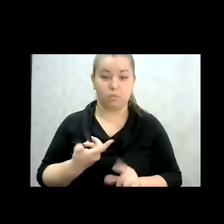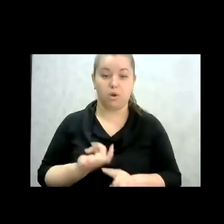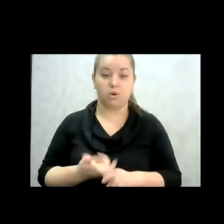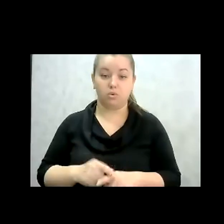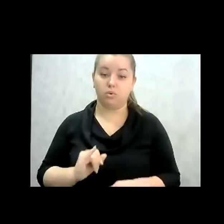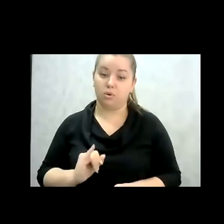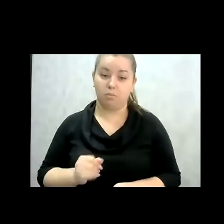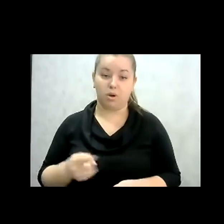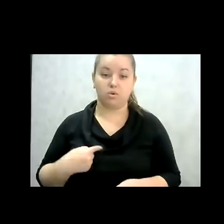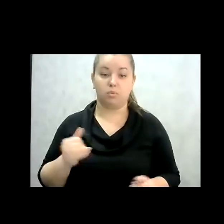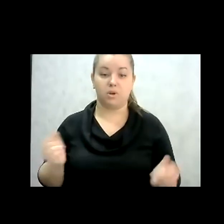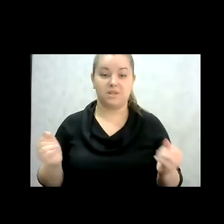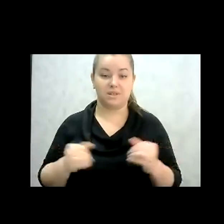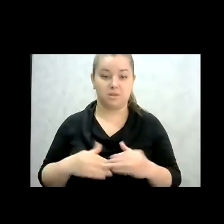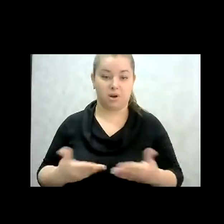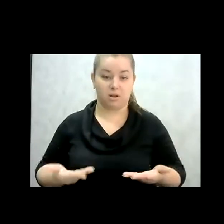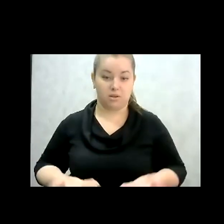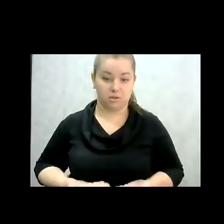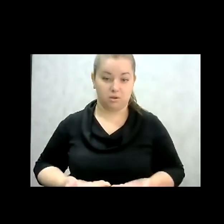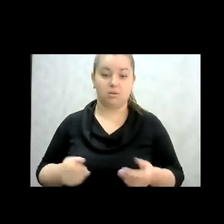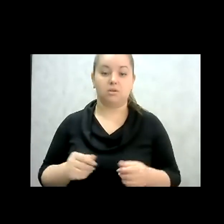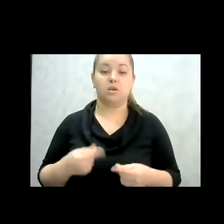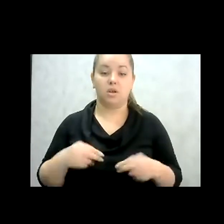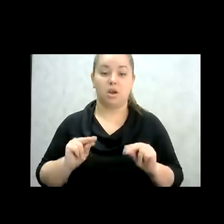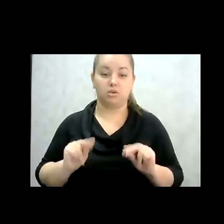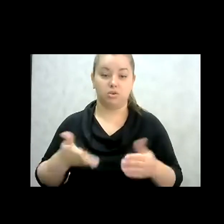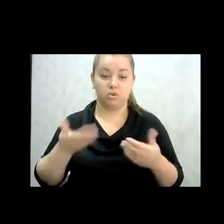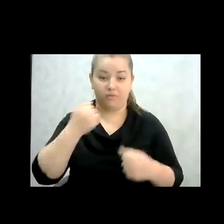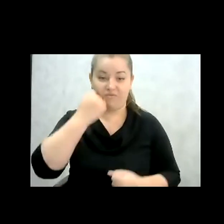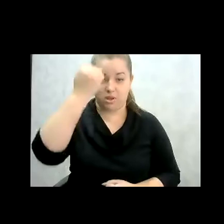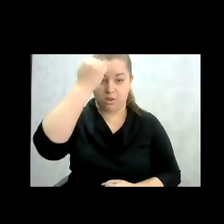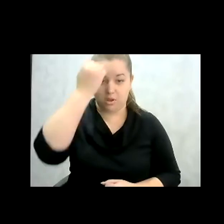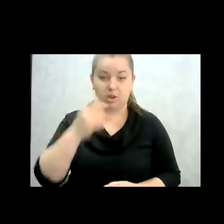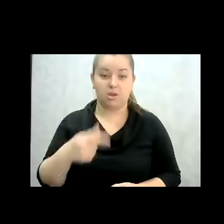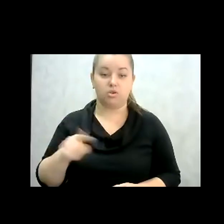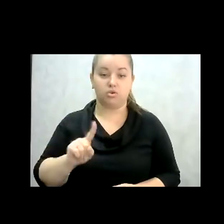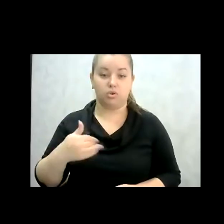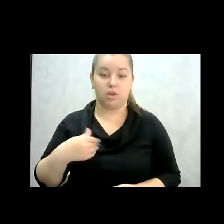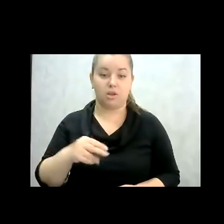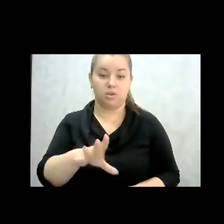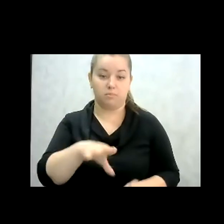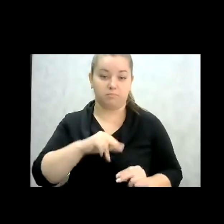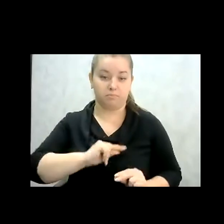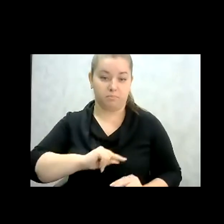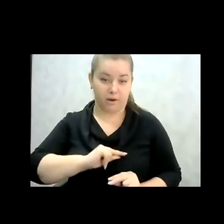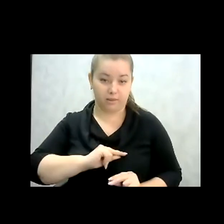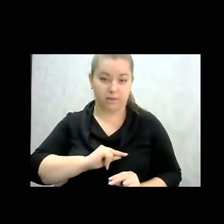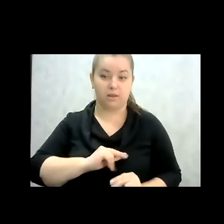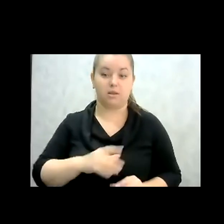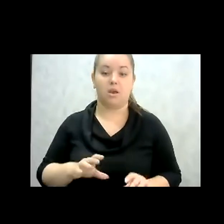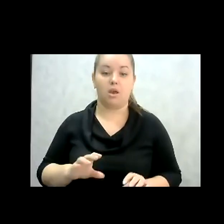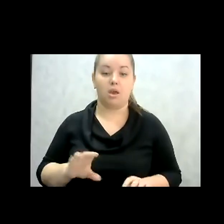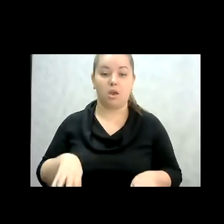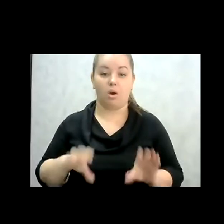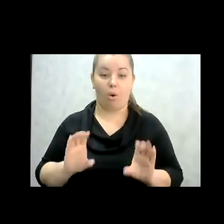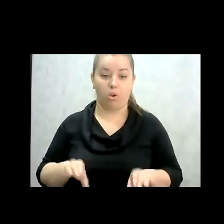I'm pleased to welcome you. We work in Zoom, not offline. Yet I am very thankful